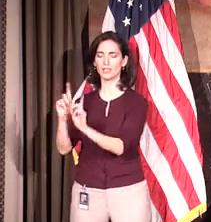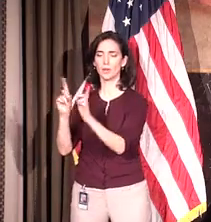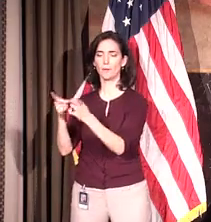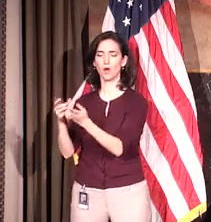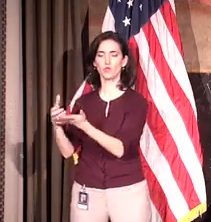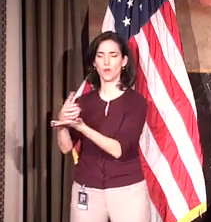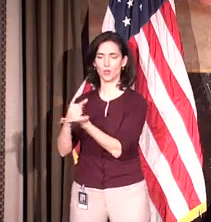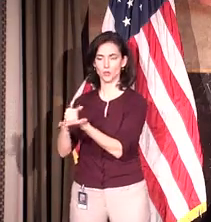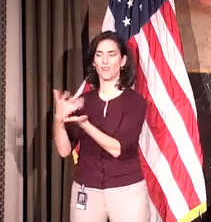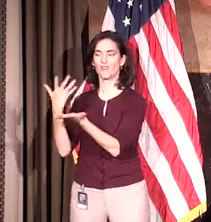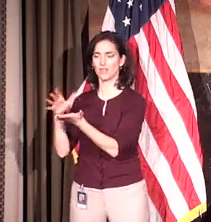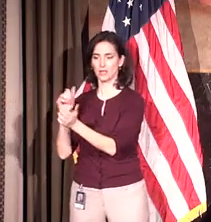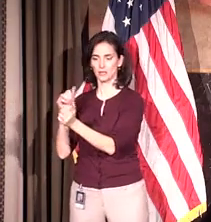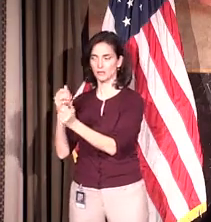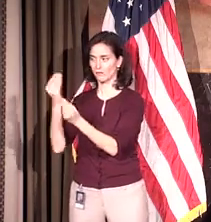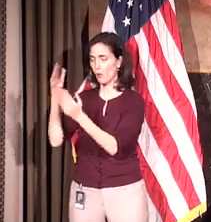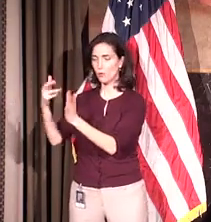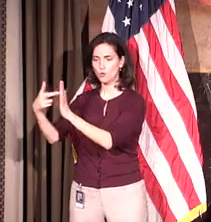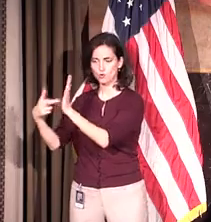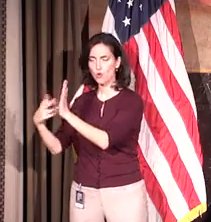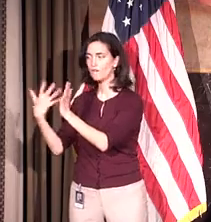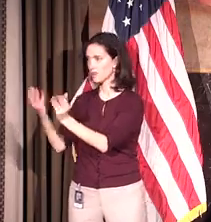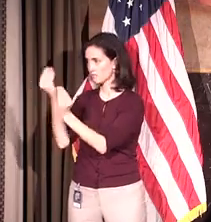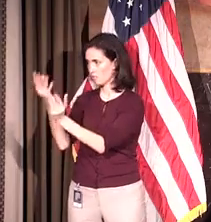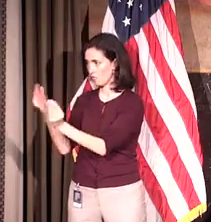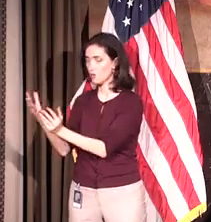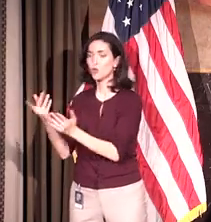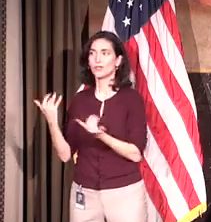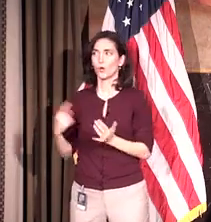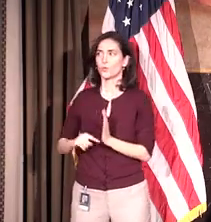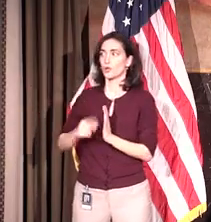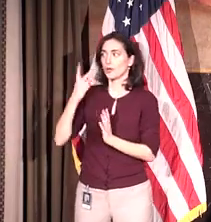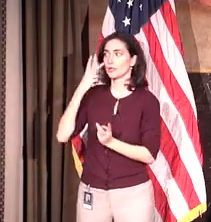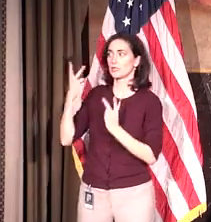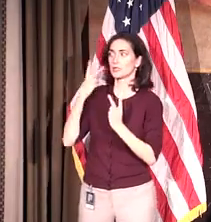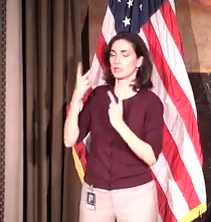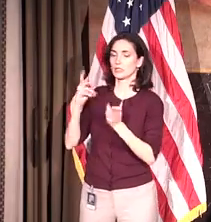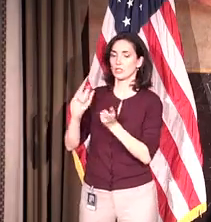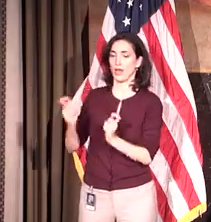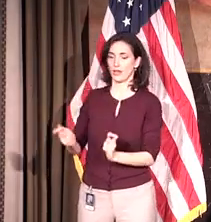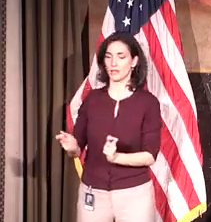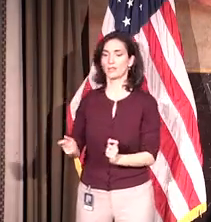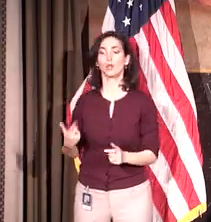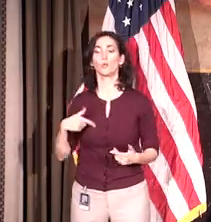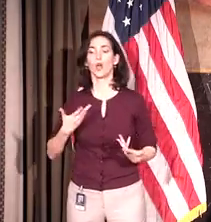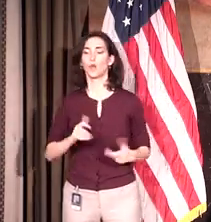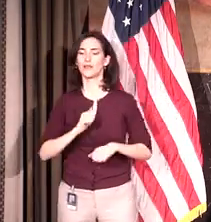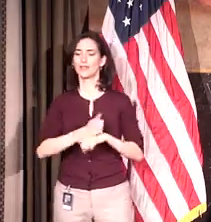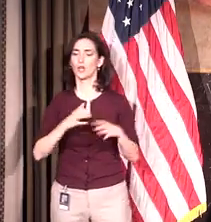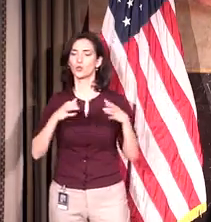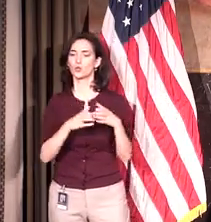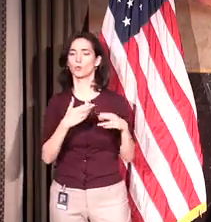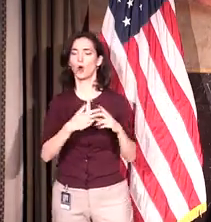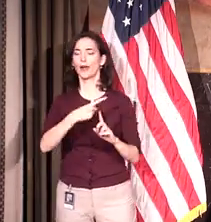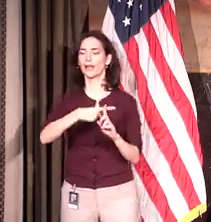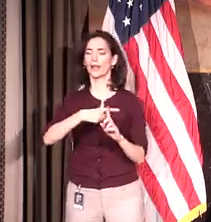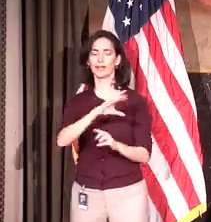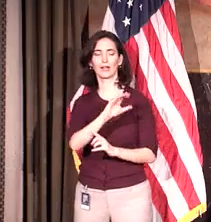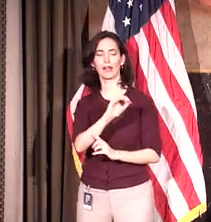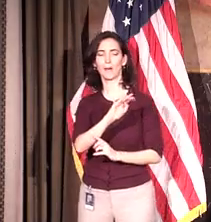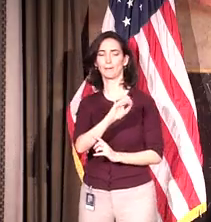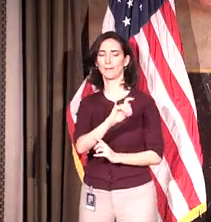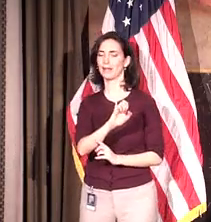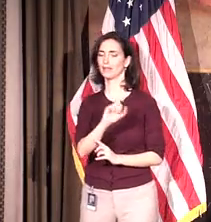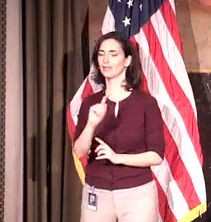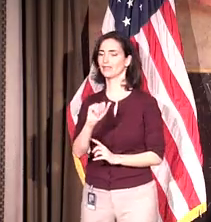of Treasury. So we are starting to see that. We created a climate task force that we